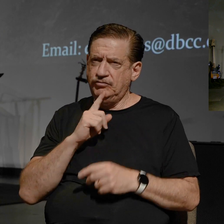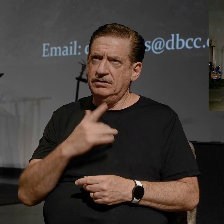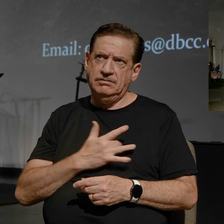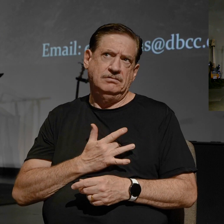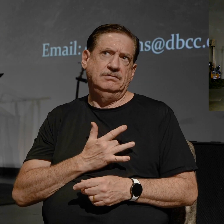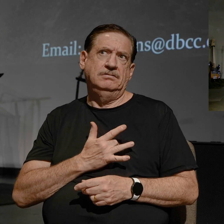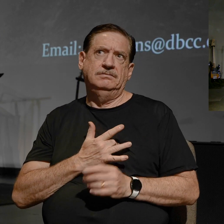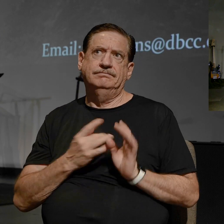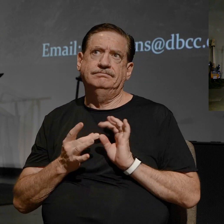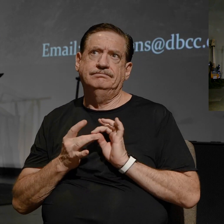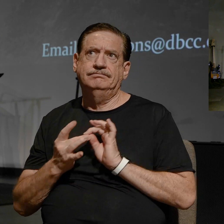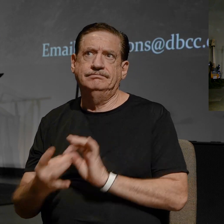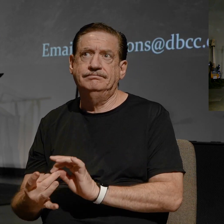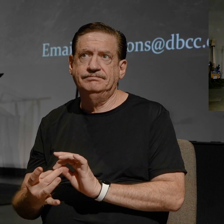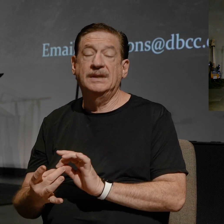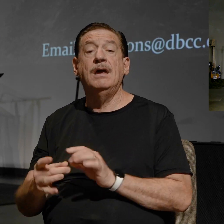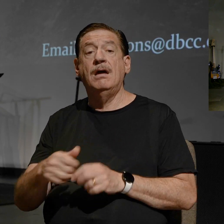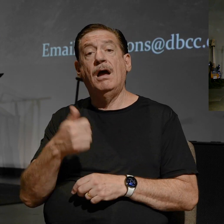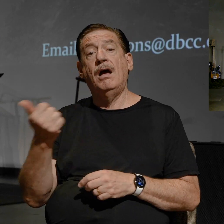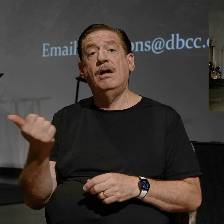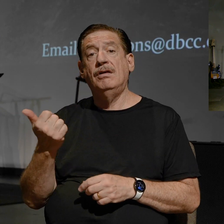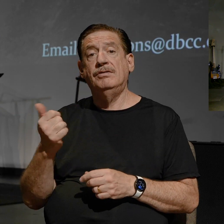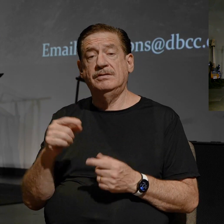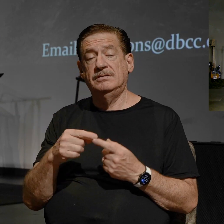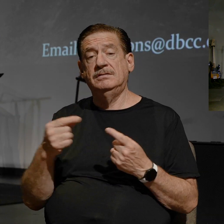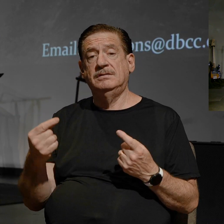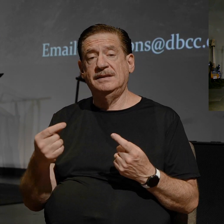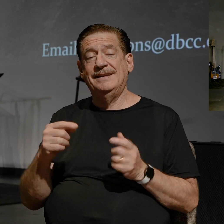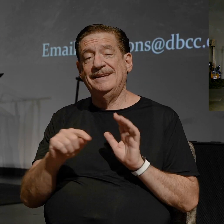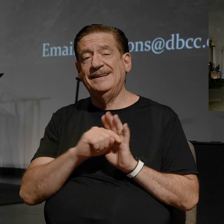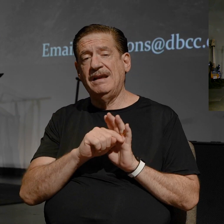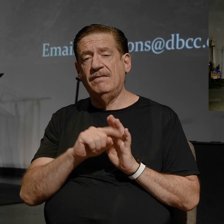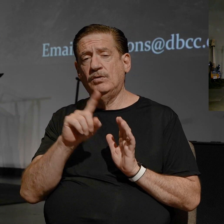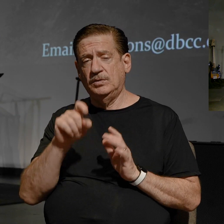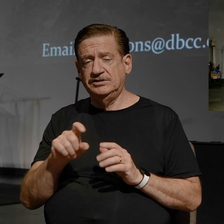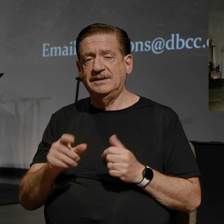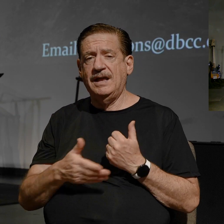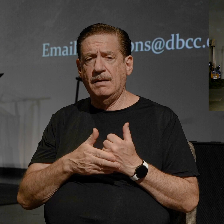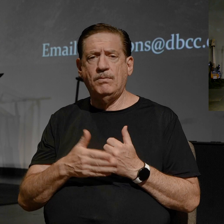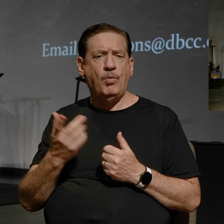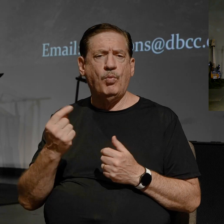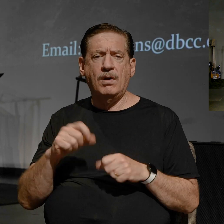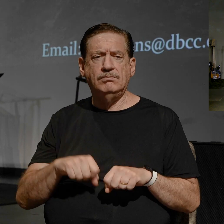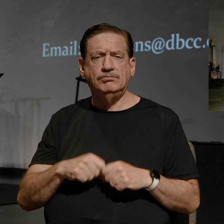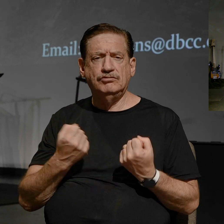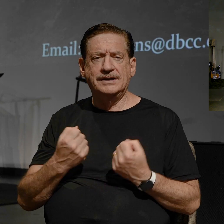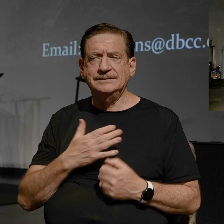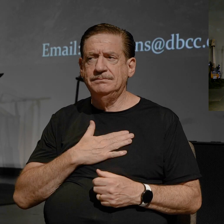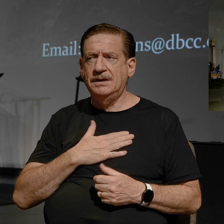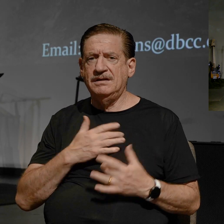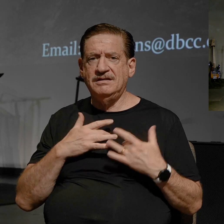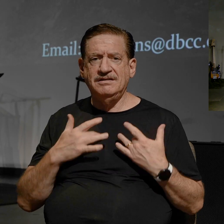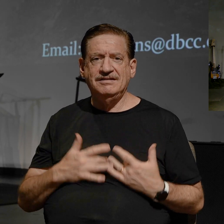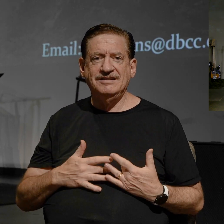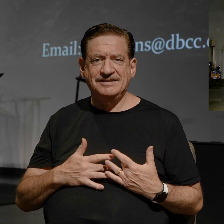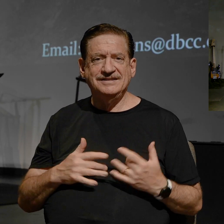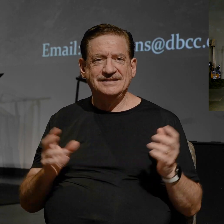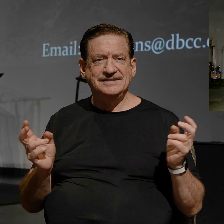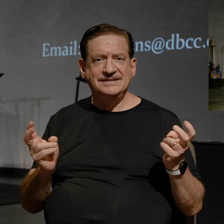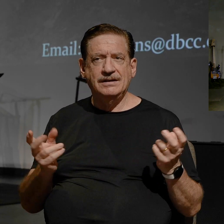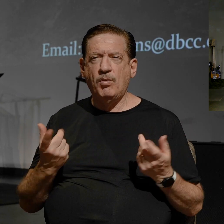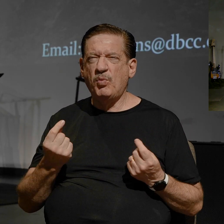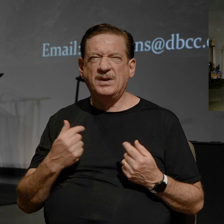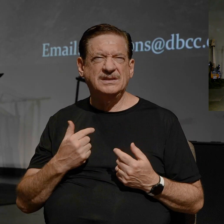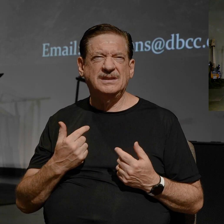And then the other version of that, it's kind of a more negative question, but it's one to help also, is like, what breaks my heart? What am I